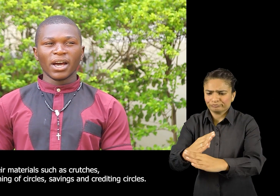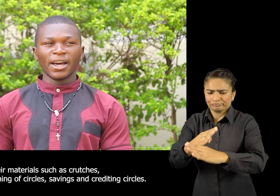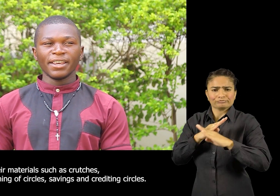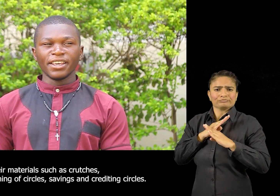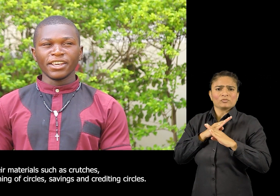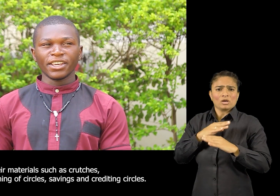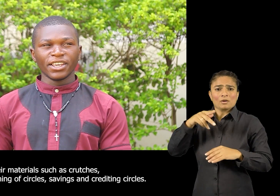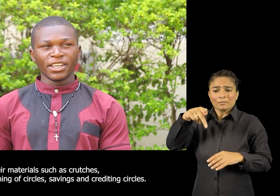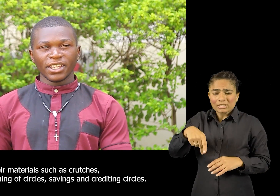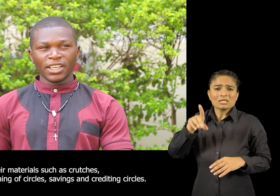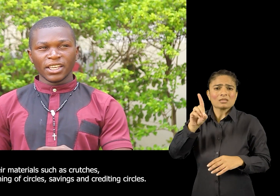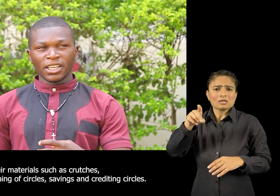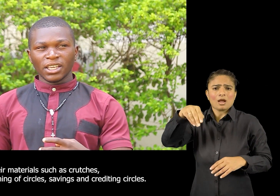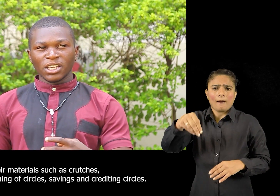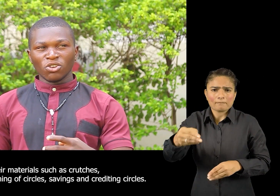supply